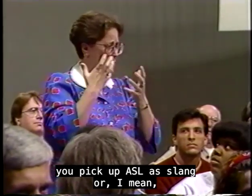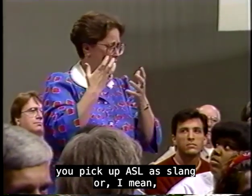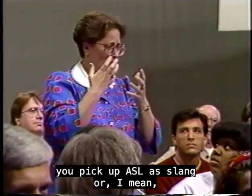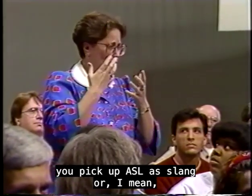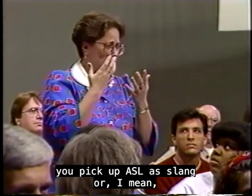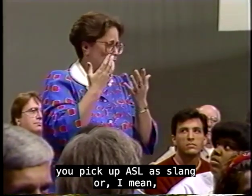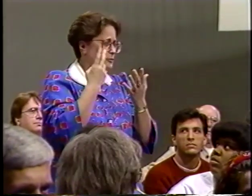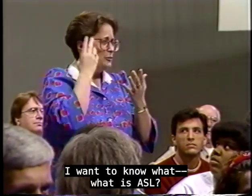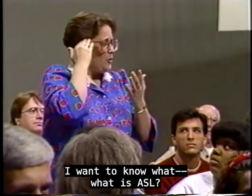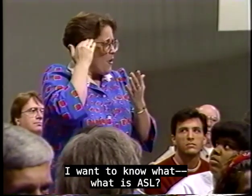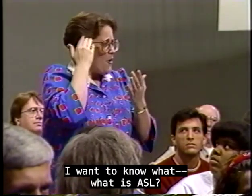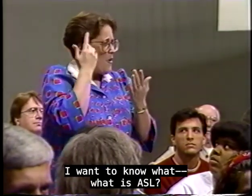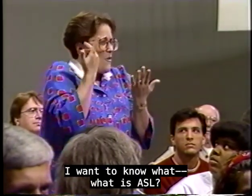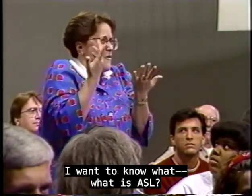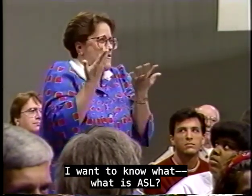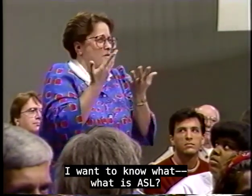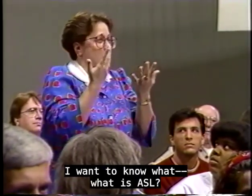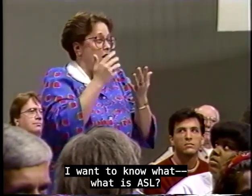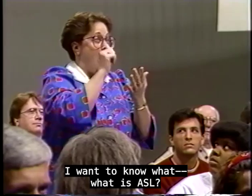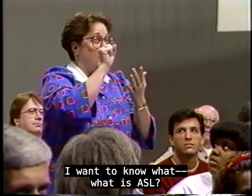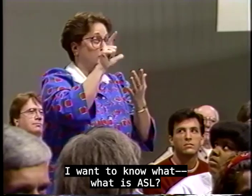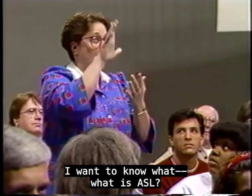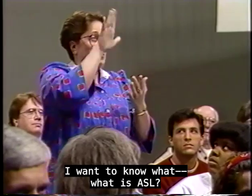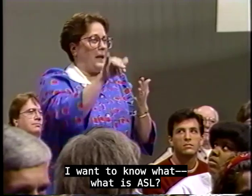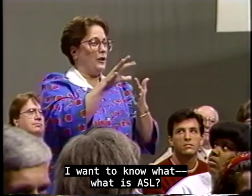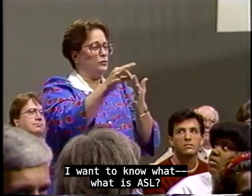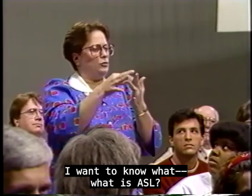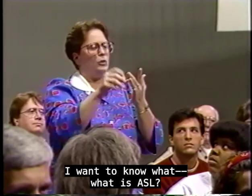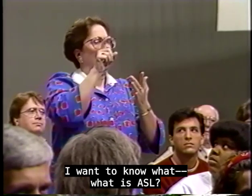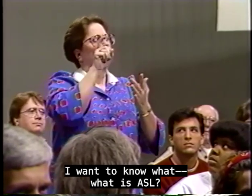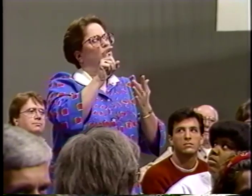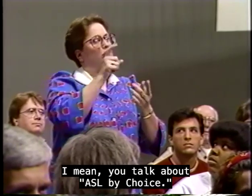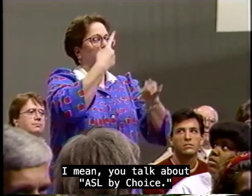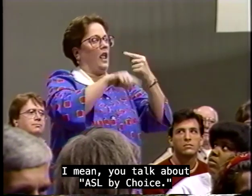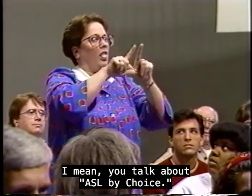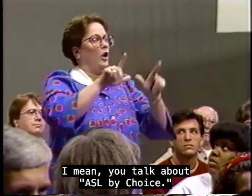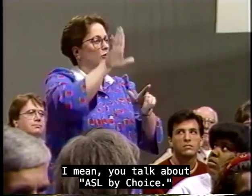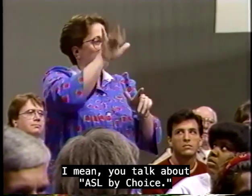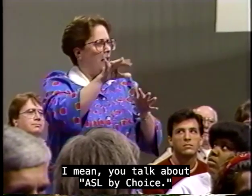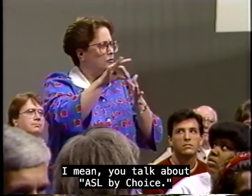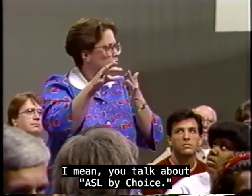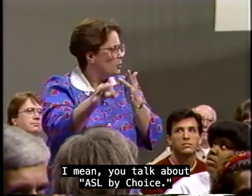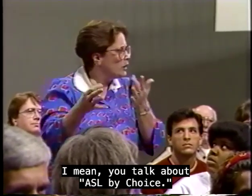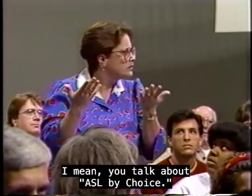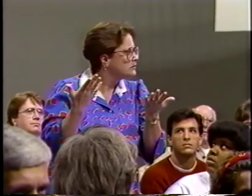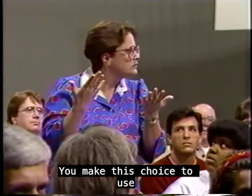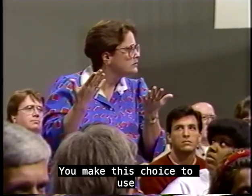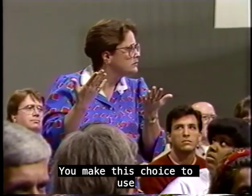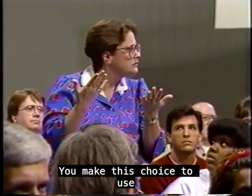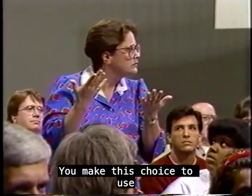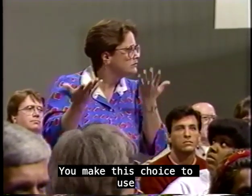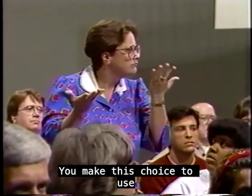Or, I want to know what is ASL? I mean, you talk about ASL by choice. You make this choice to